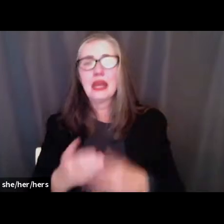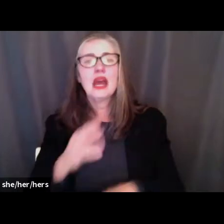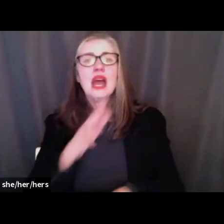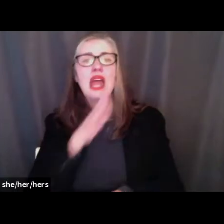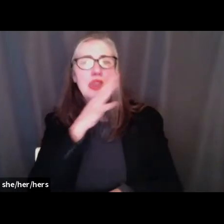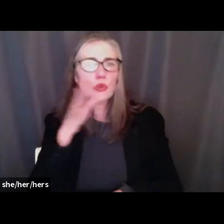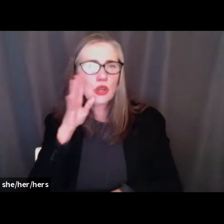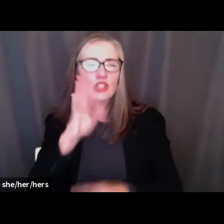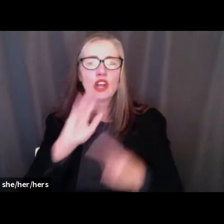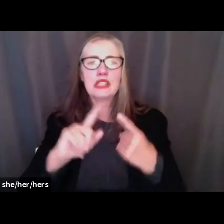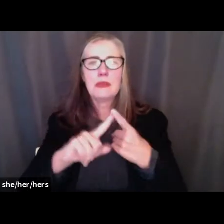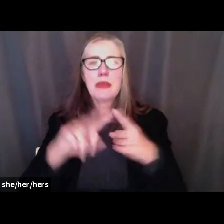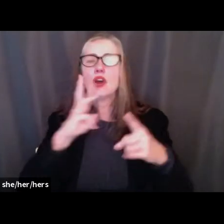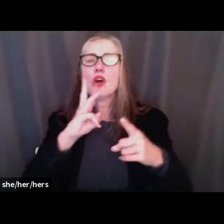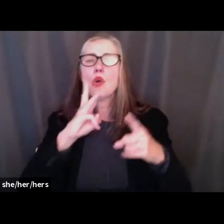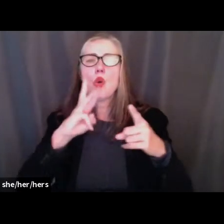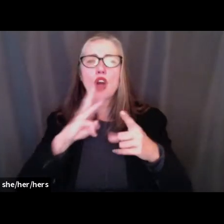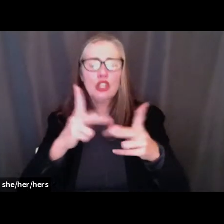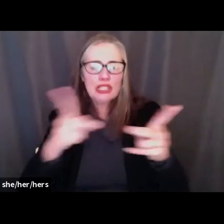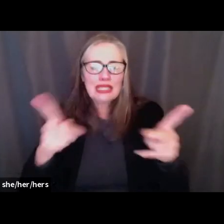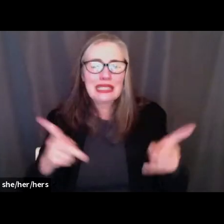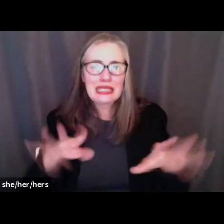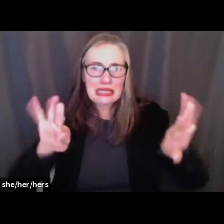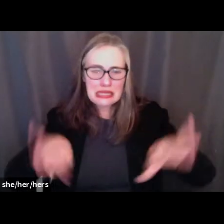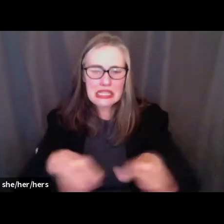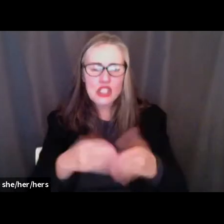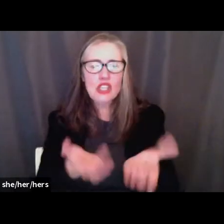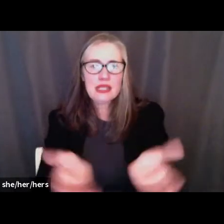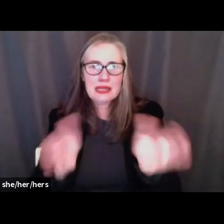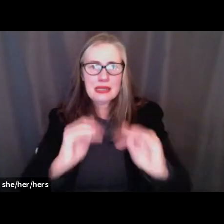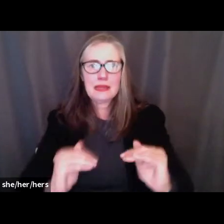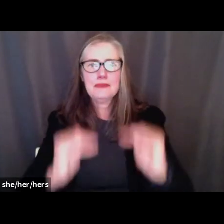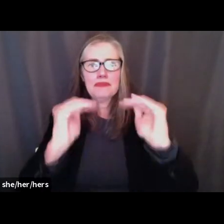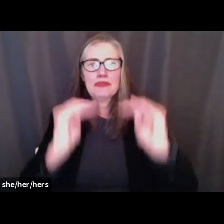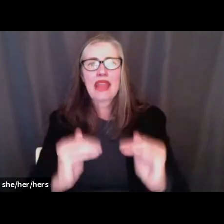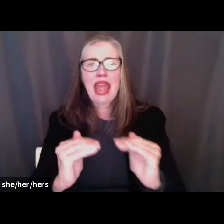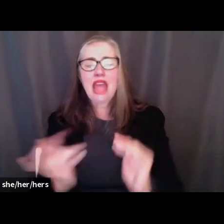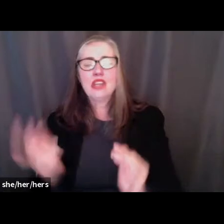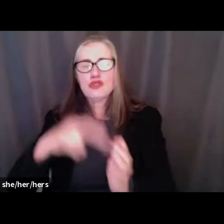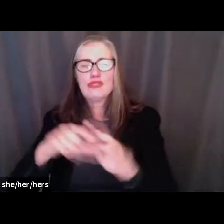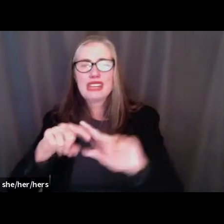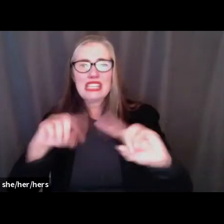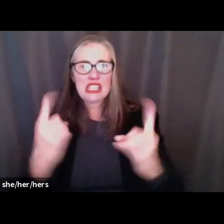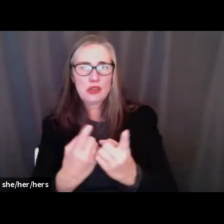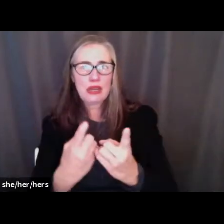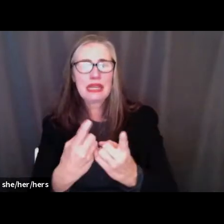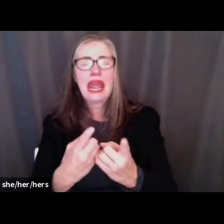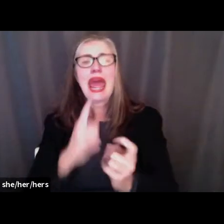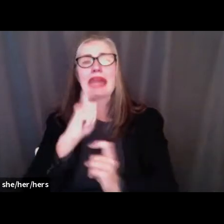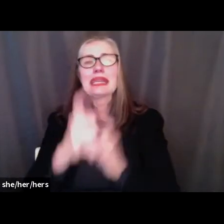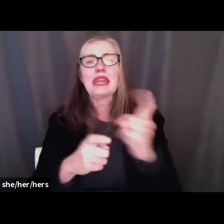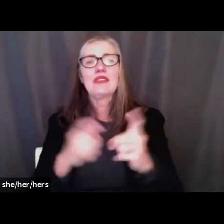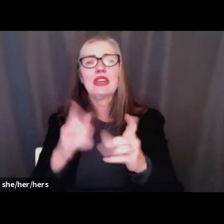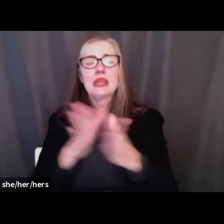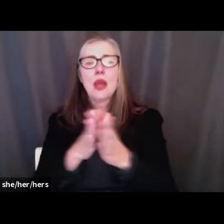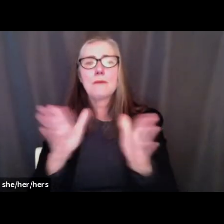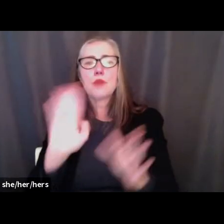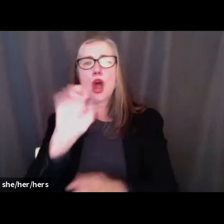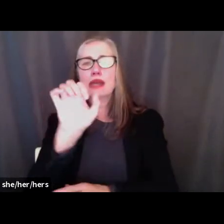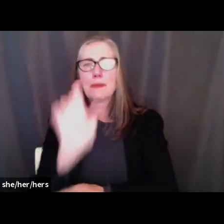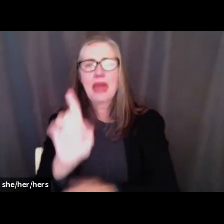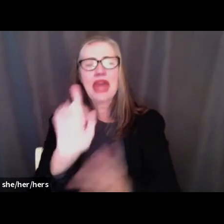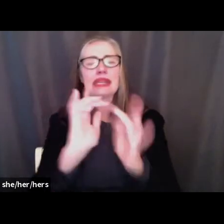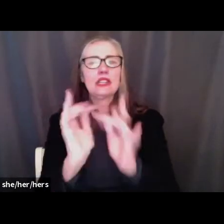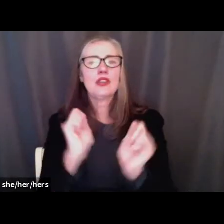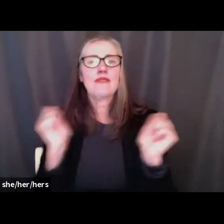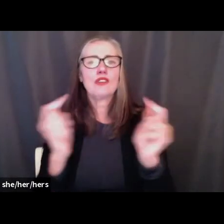reservoir conditions, redistricting, next steps on implementing broadband for all, and concerns about the extended wildfire season, especially